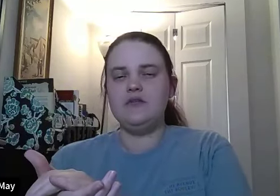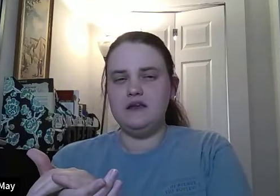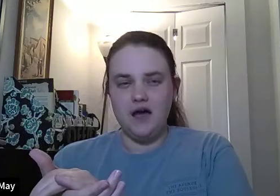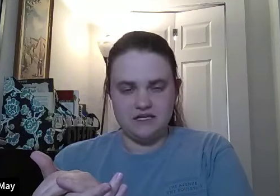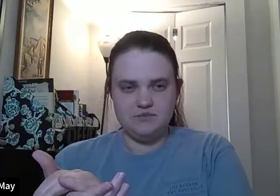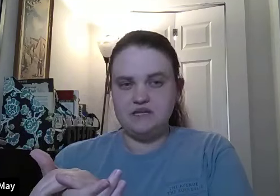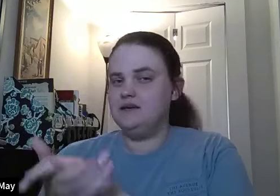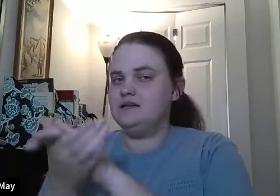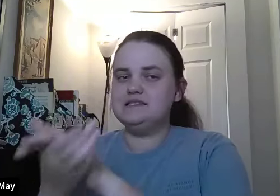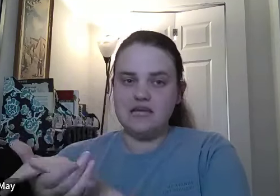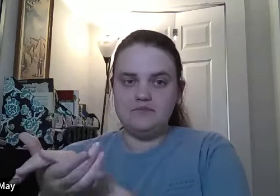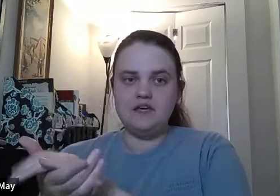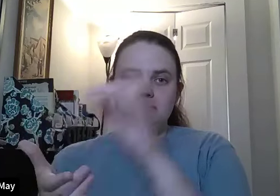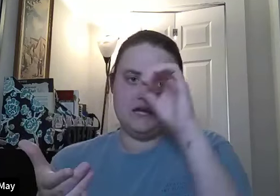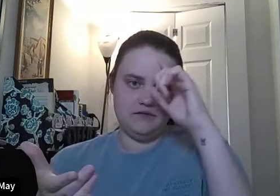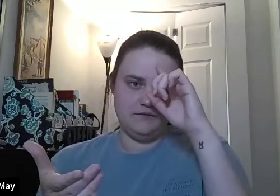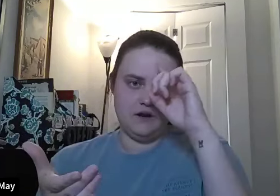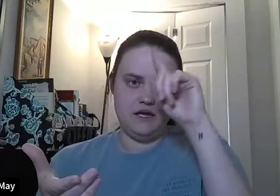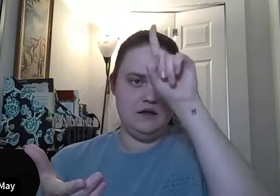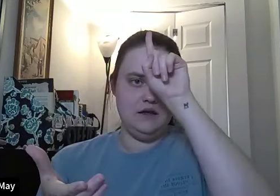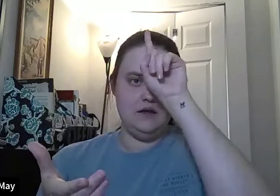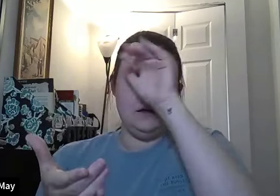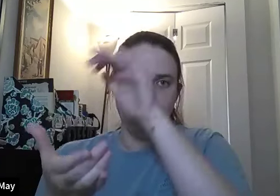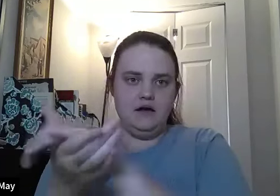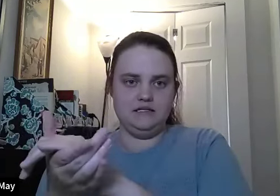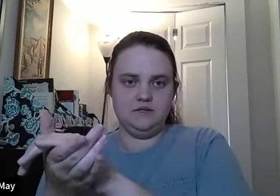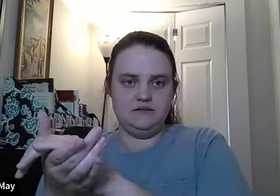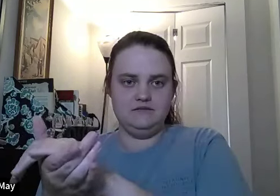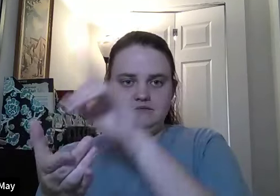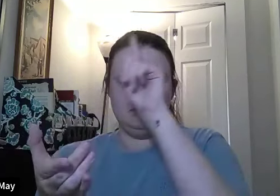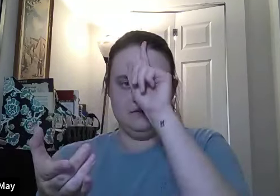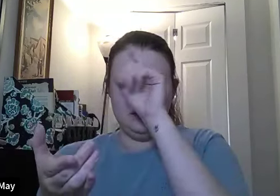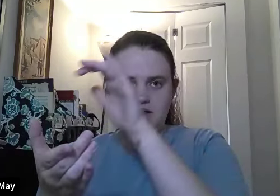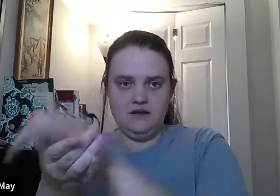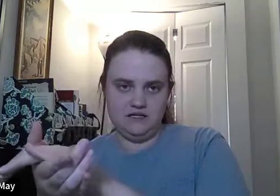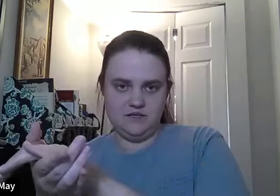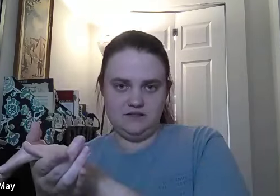Then husband, same thing, but now at the forehead. Husband, husband,